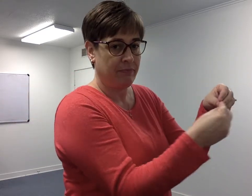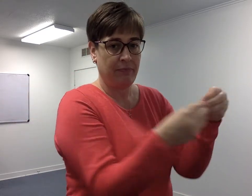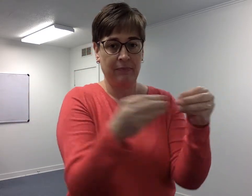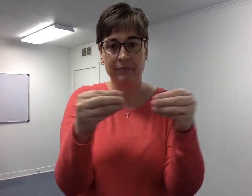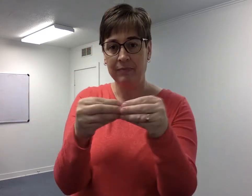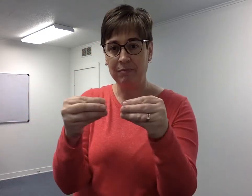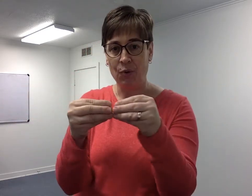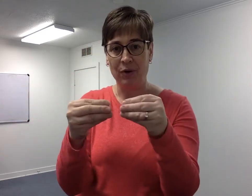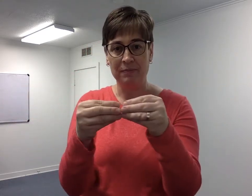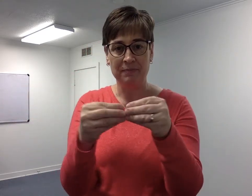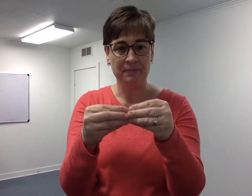More.